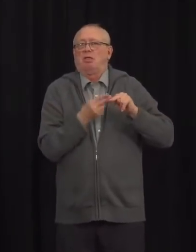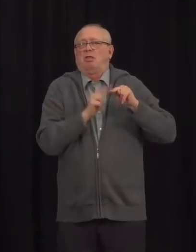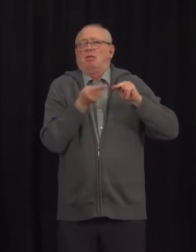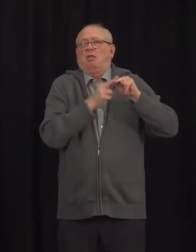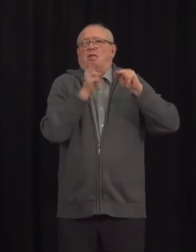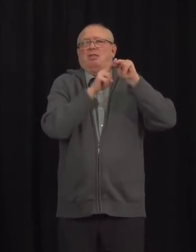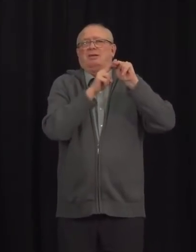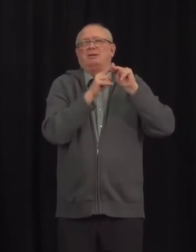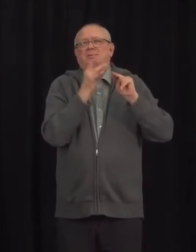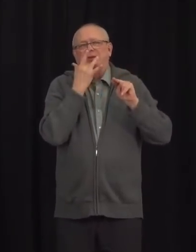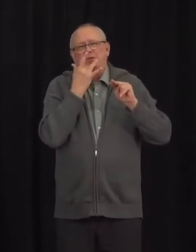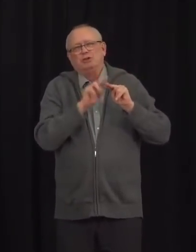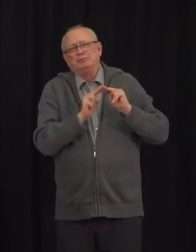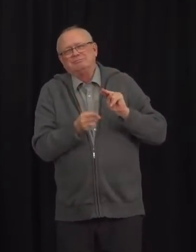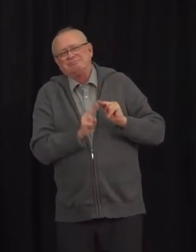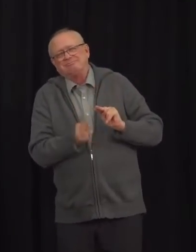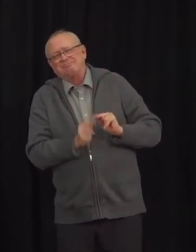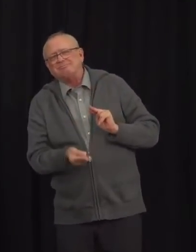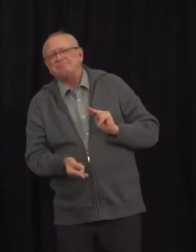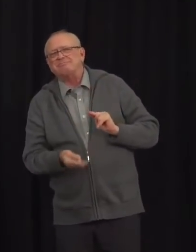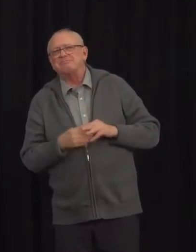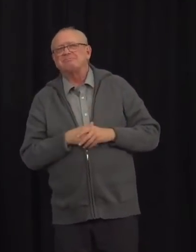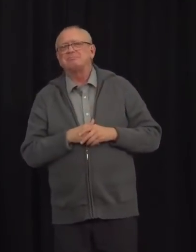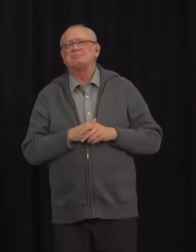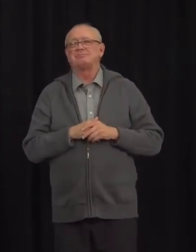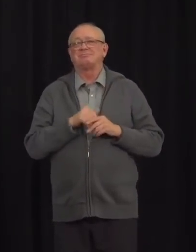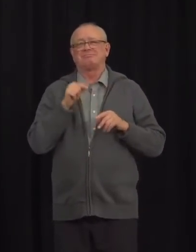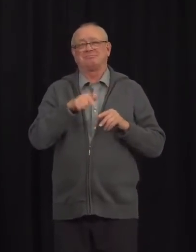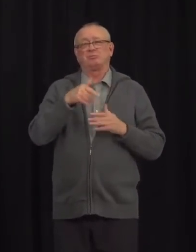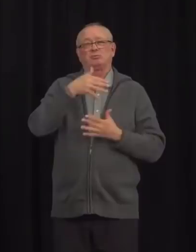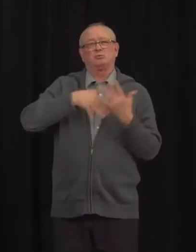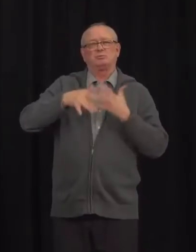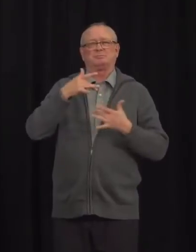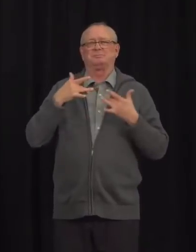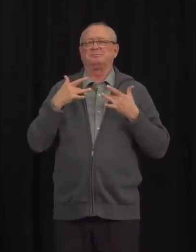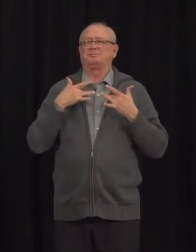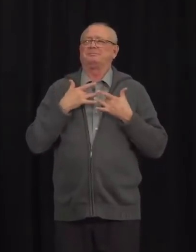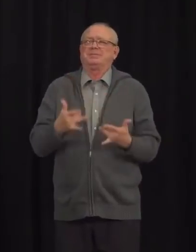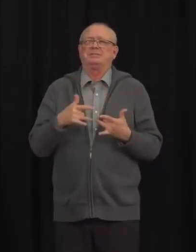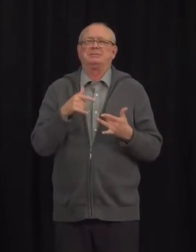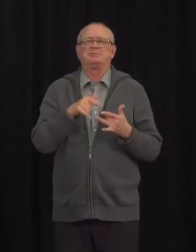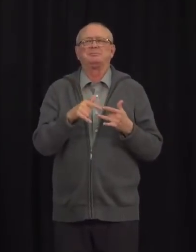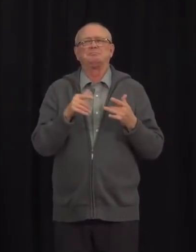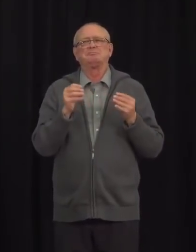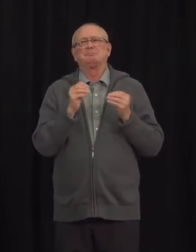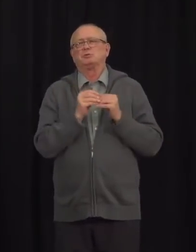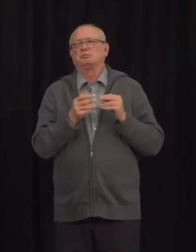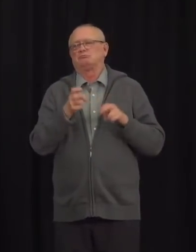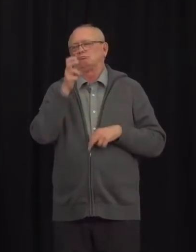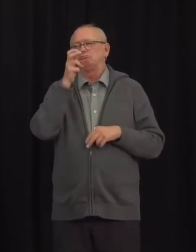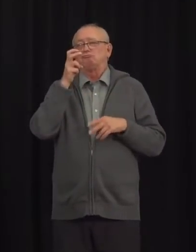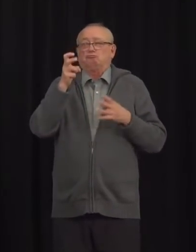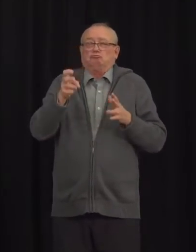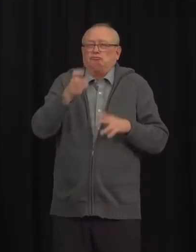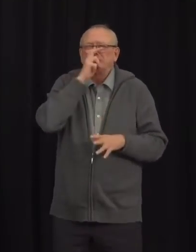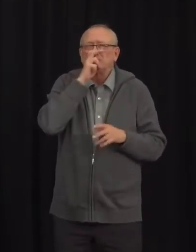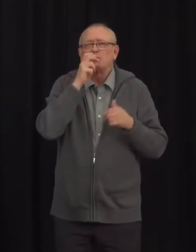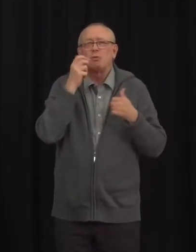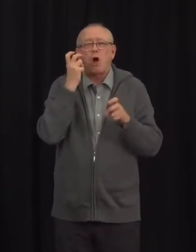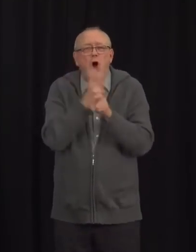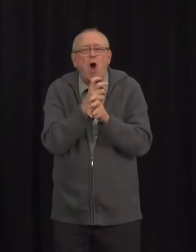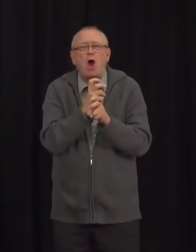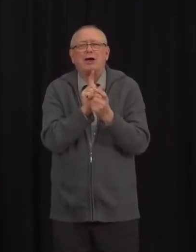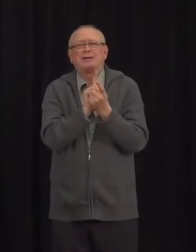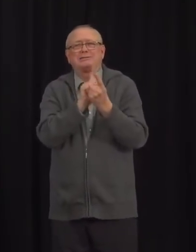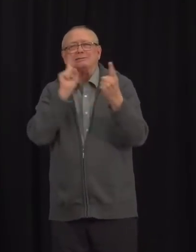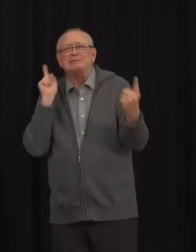cities. These social gatherings tend to be less structured and can struggle to implement key measures like physical distancing and